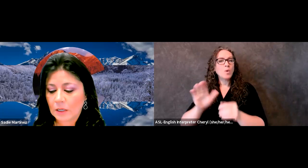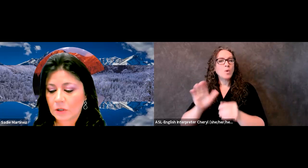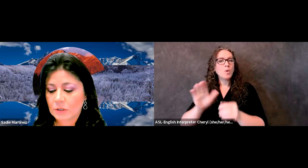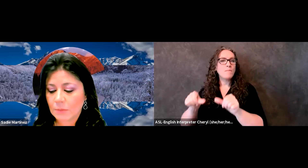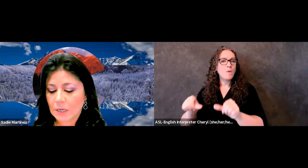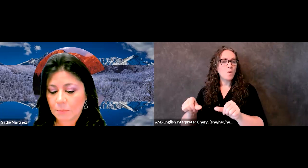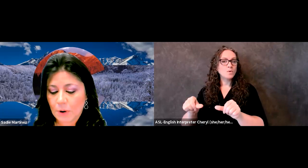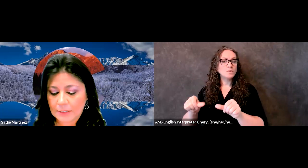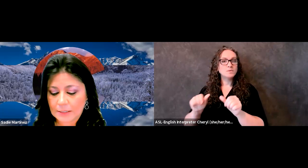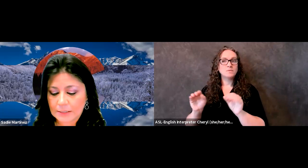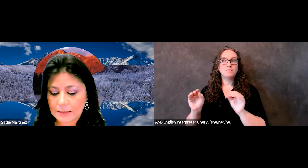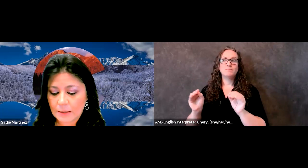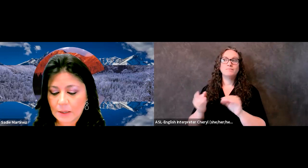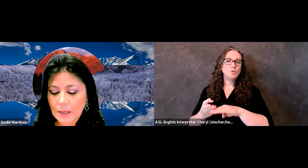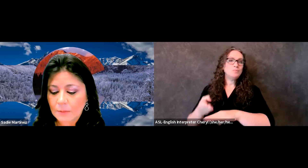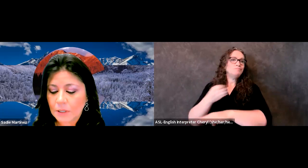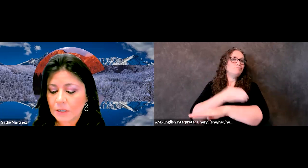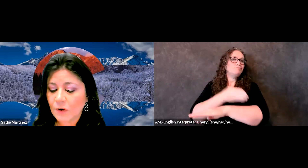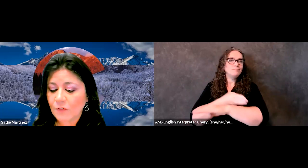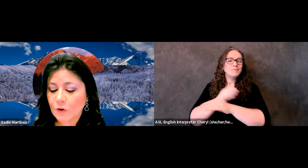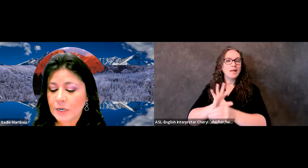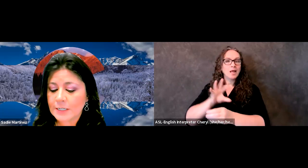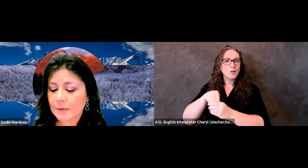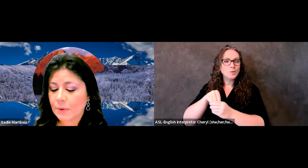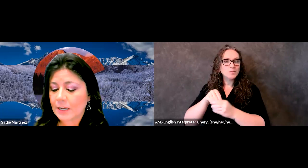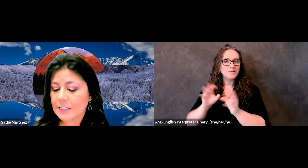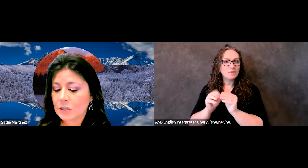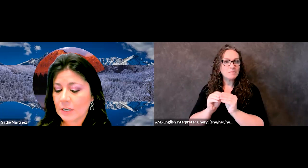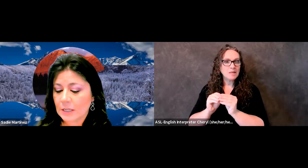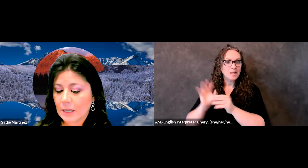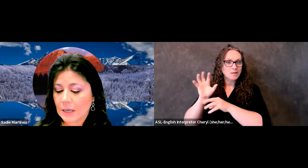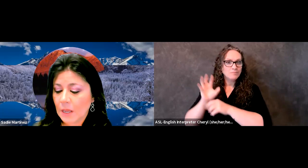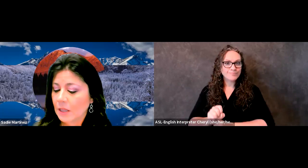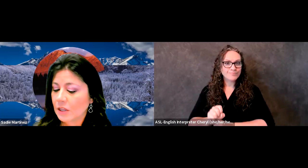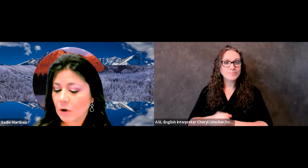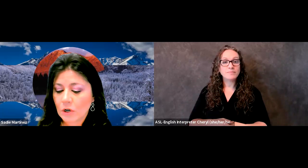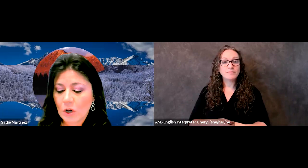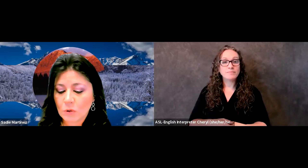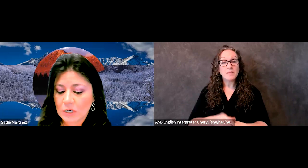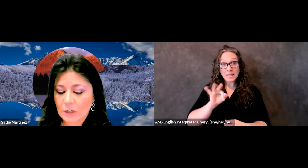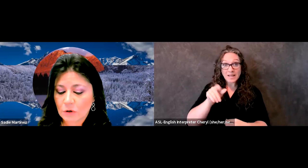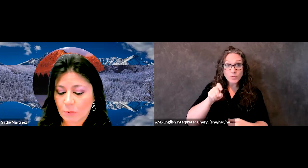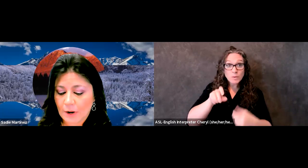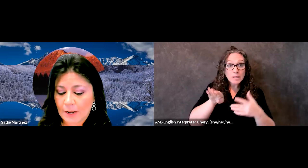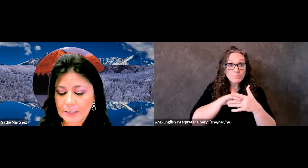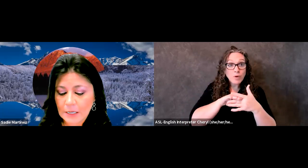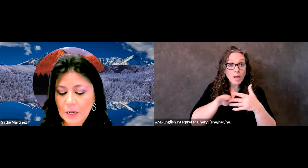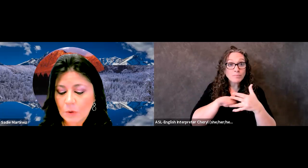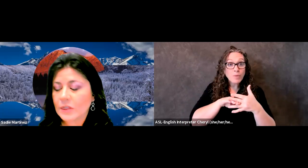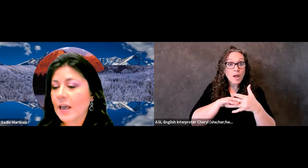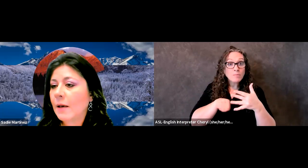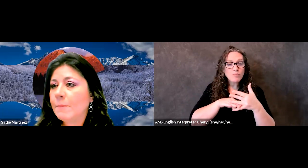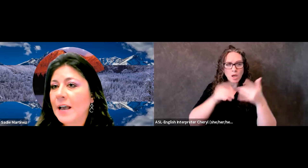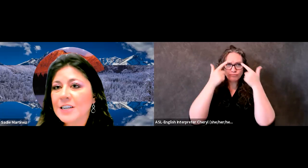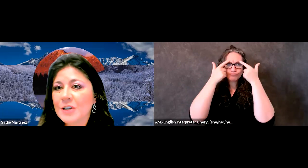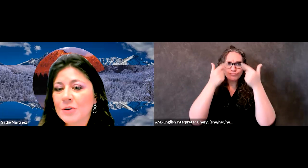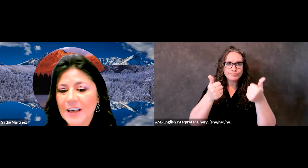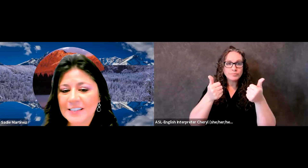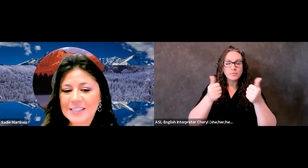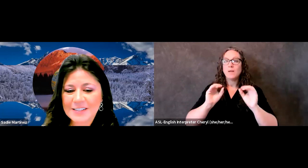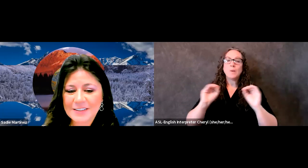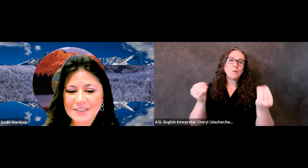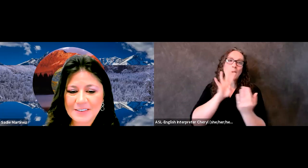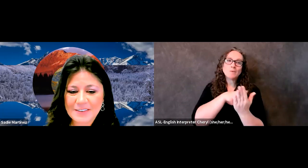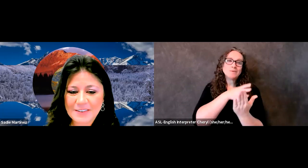more inclusive meeting practices. Please feel free to take breaks as you need them. There are no scheduled breaks. With that, back to